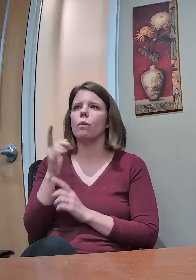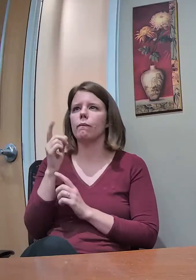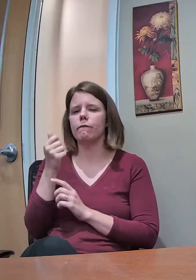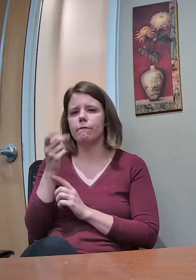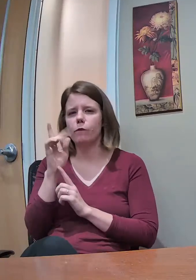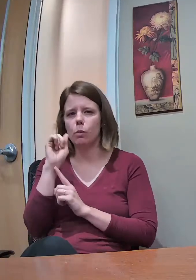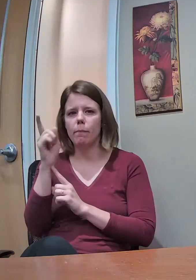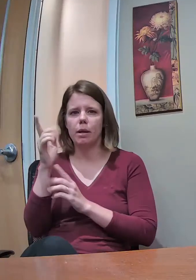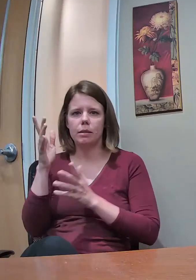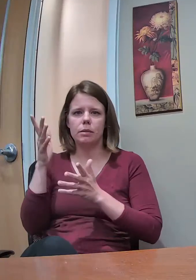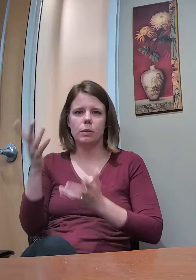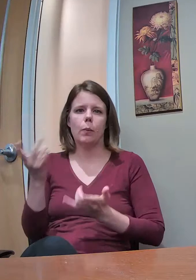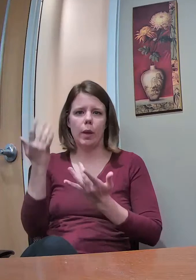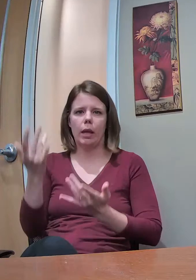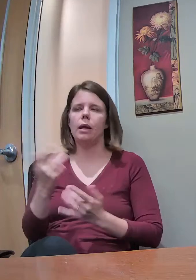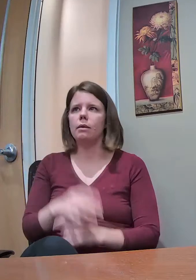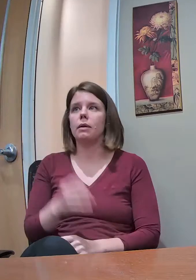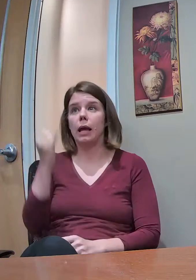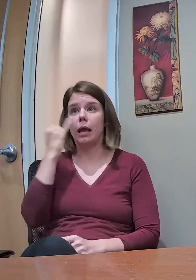welcome.